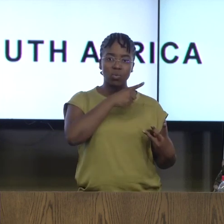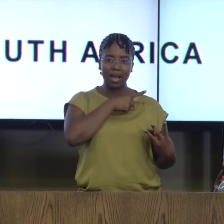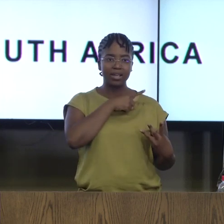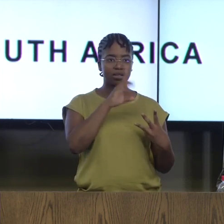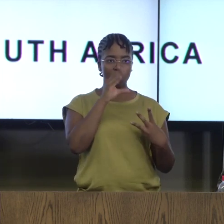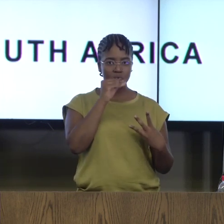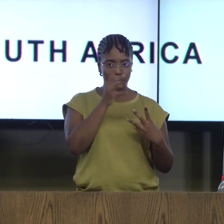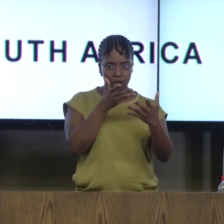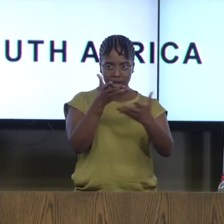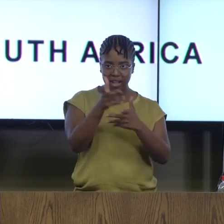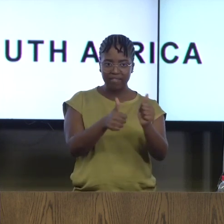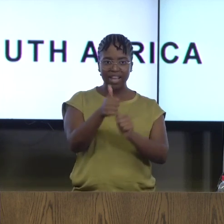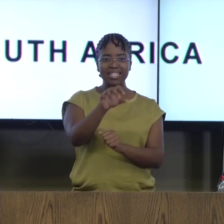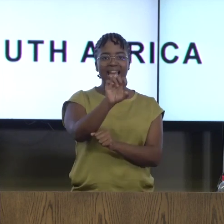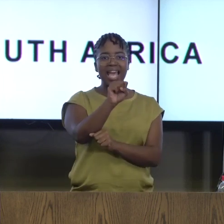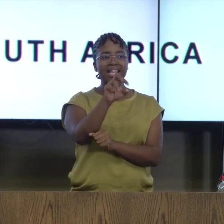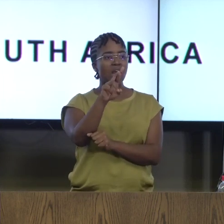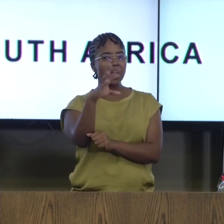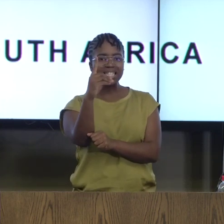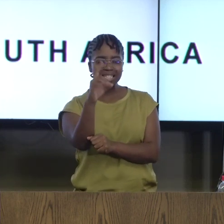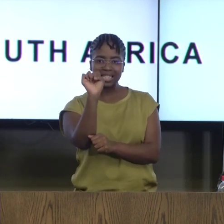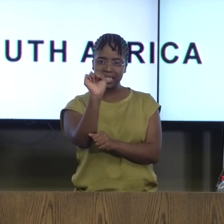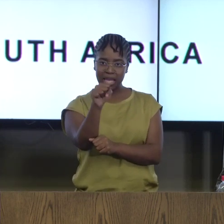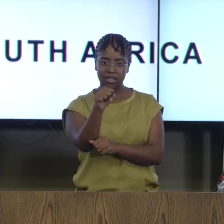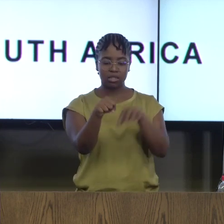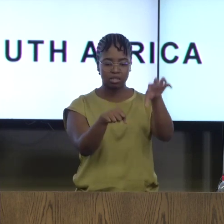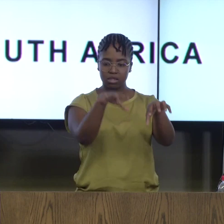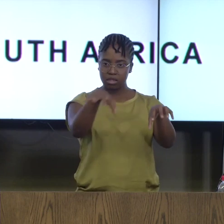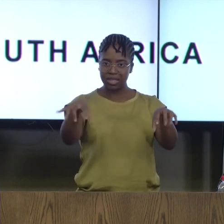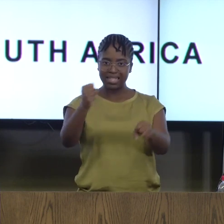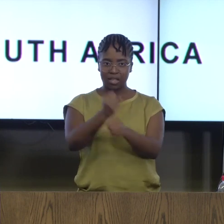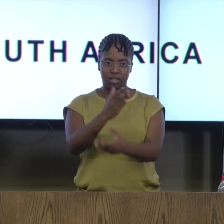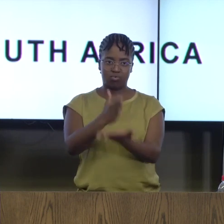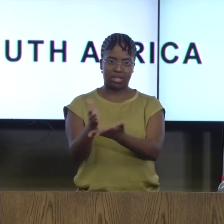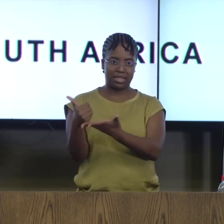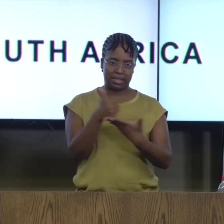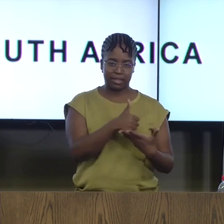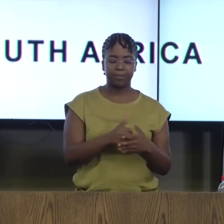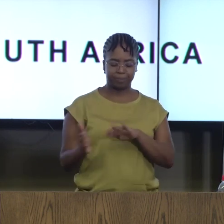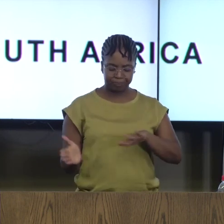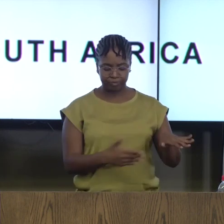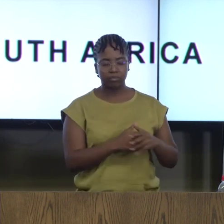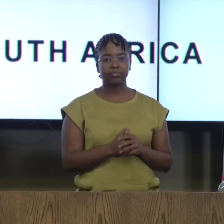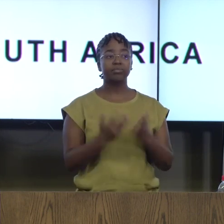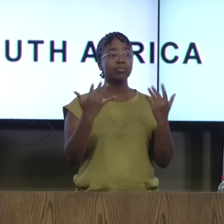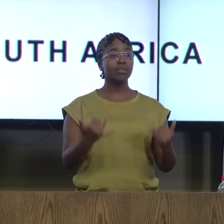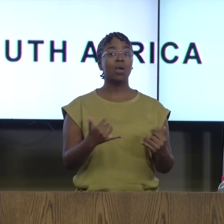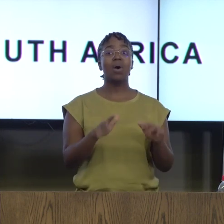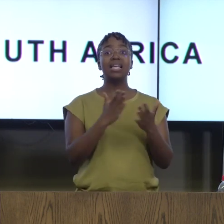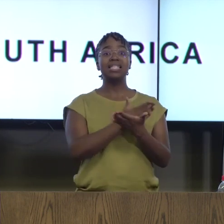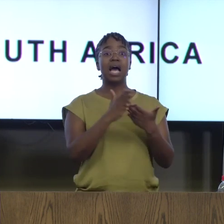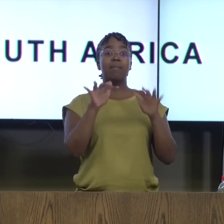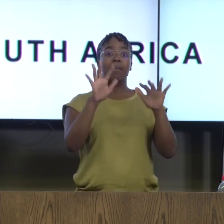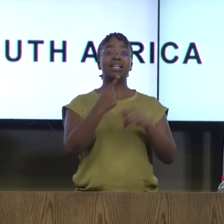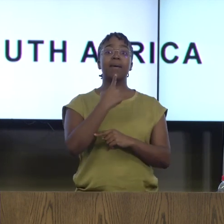nange SRD program yethu ukuthi nalapho kuzofuneka ukuthi isincedise. As for ke labo abathi